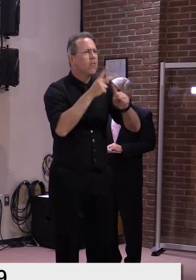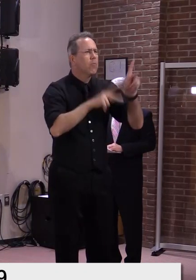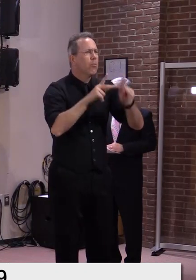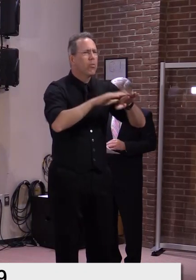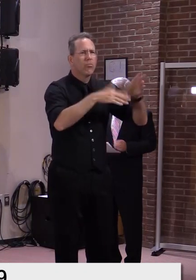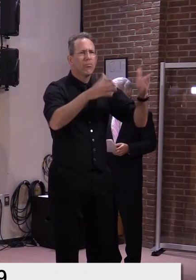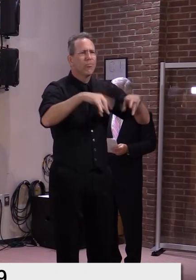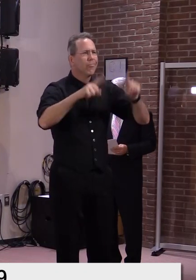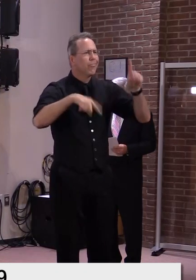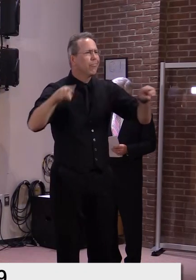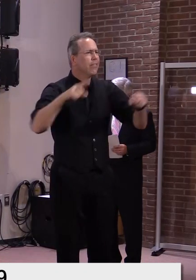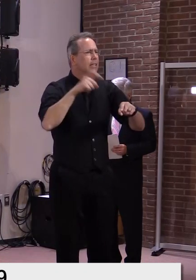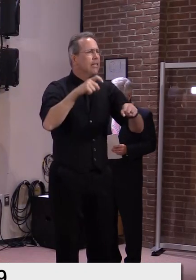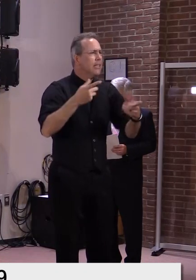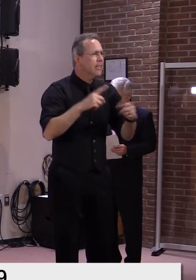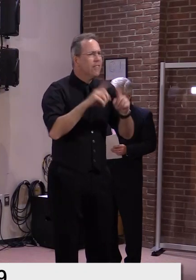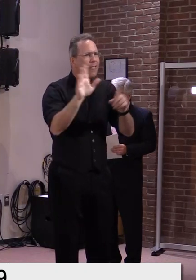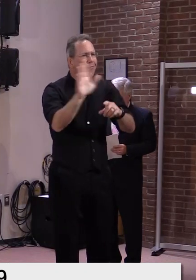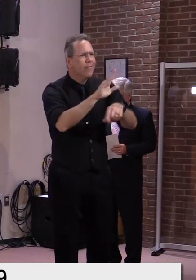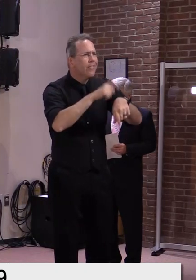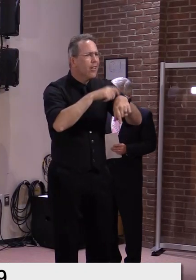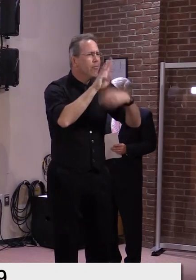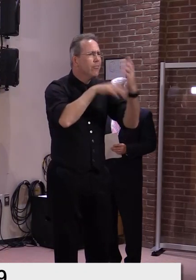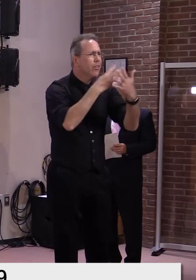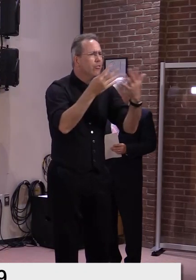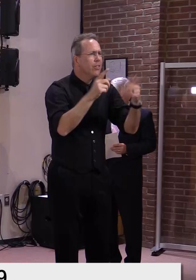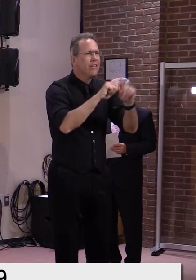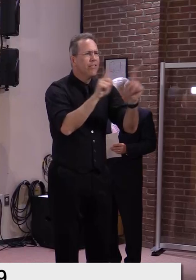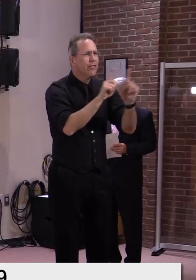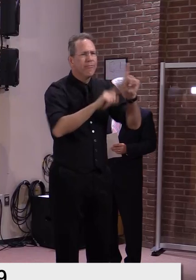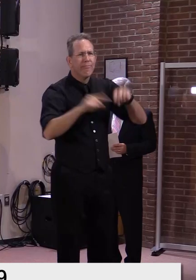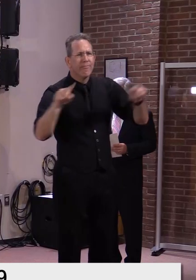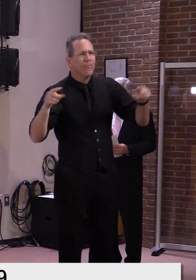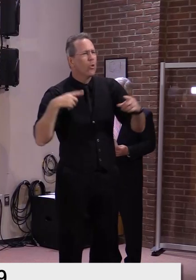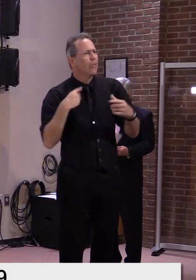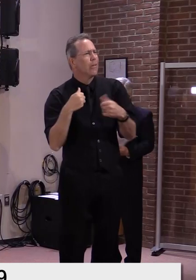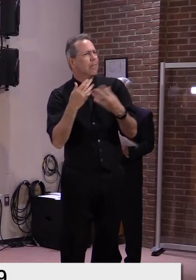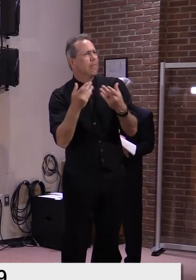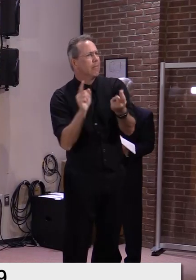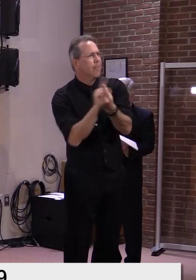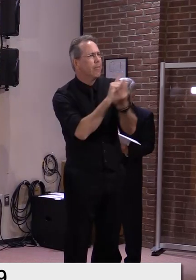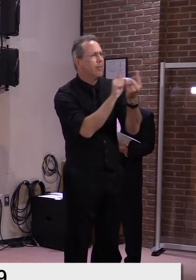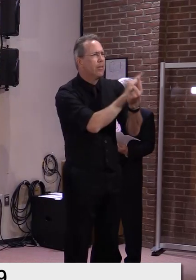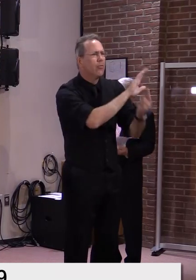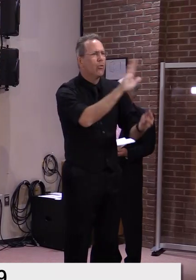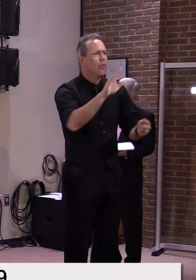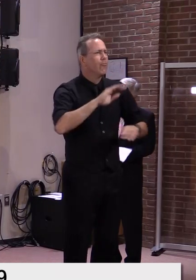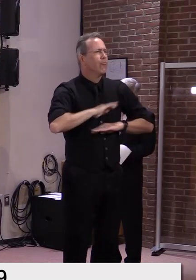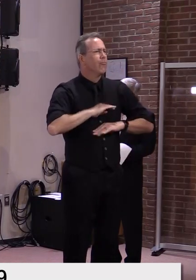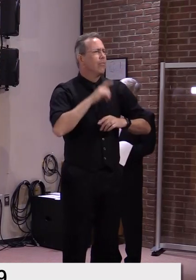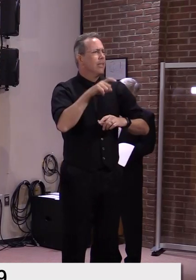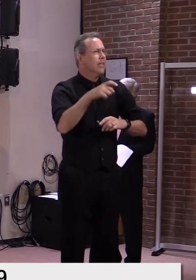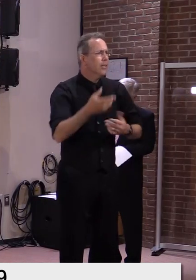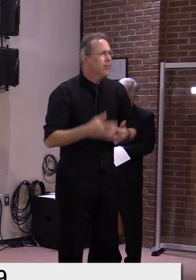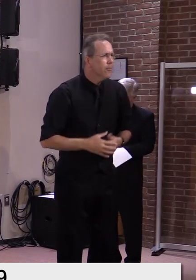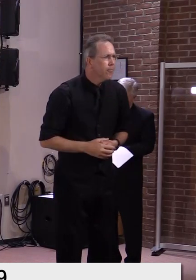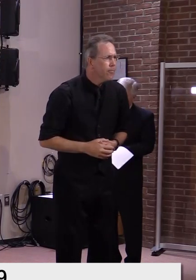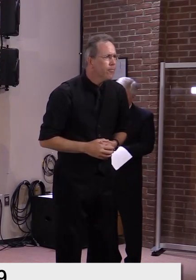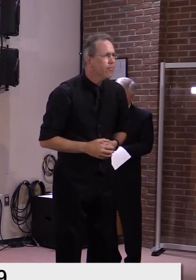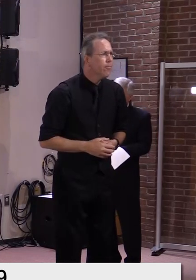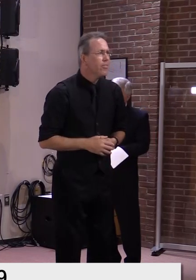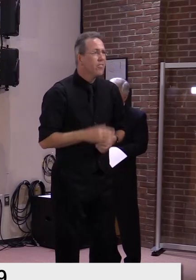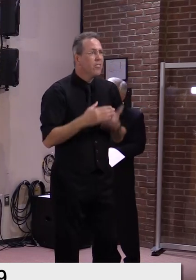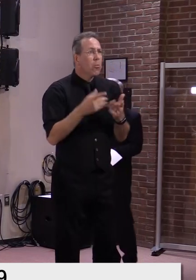so that we have when you see an opportunity before you, that you'll take it and get